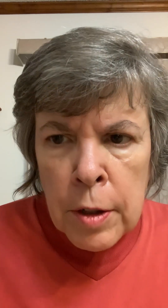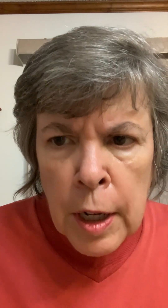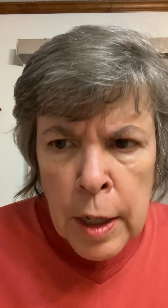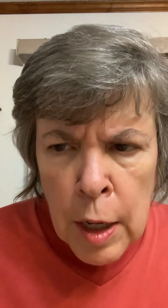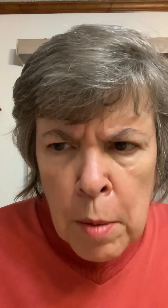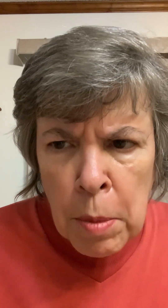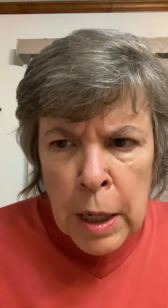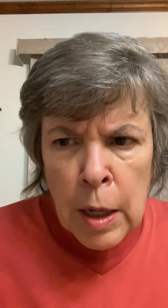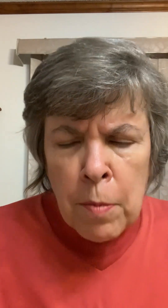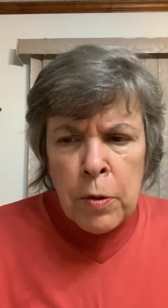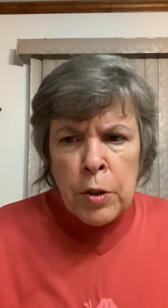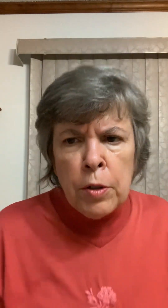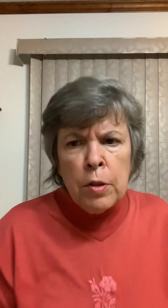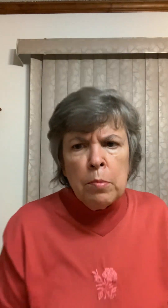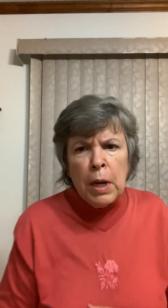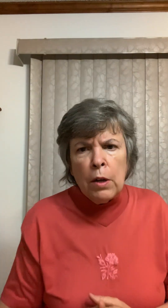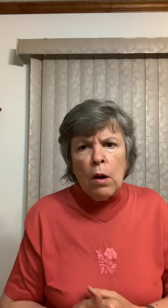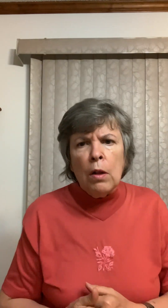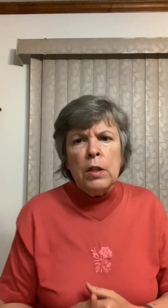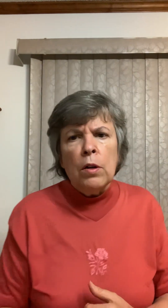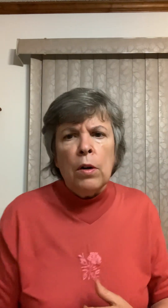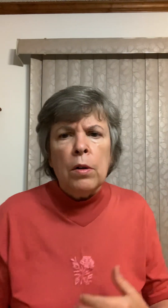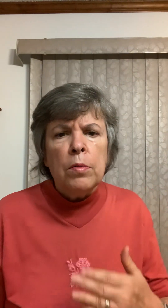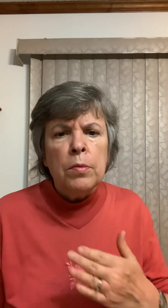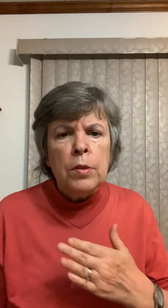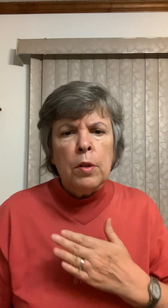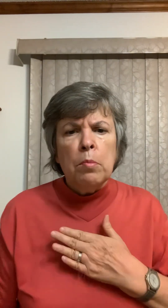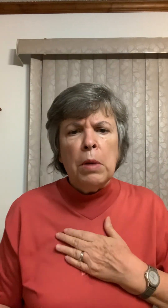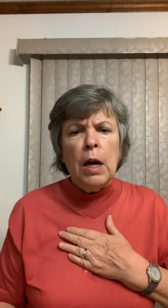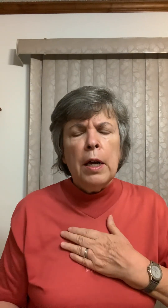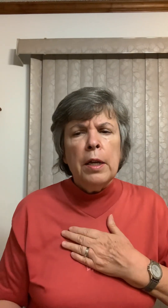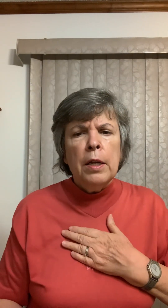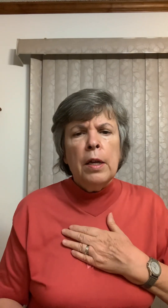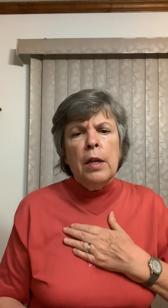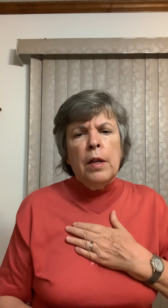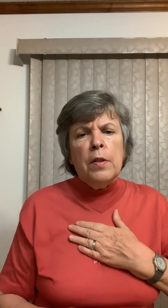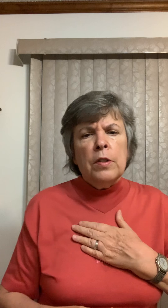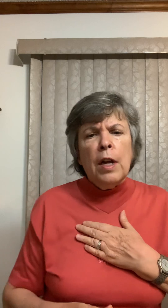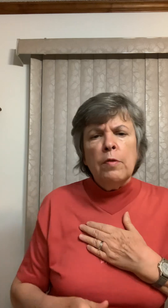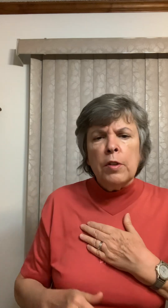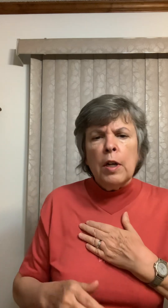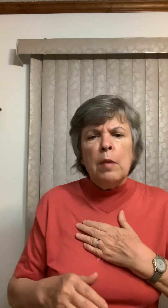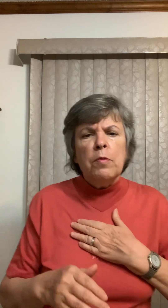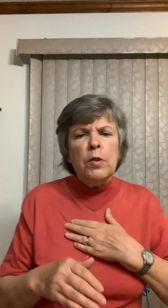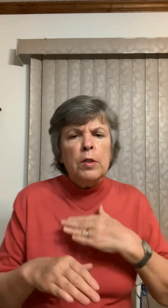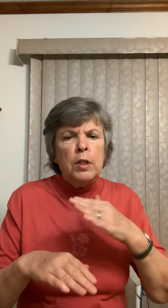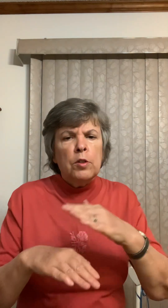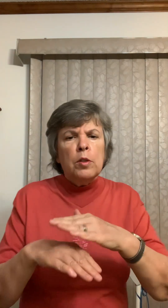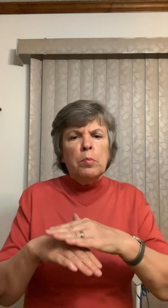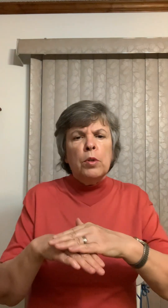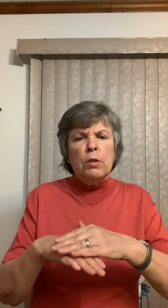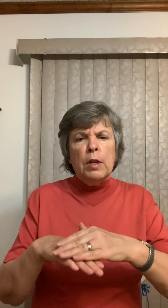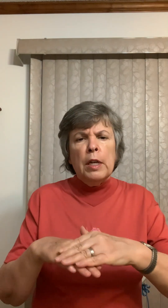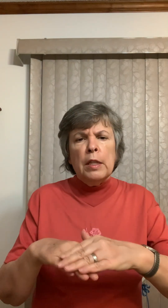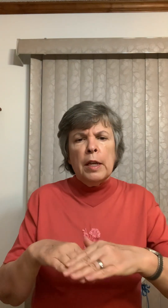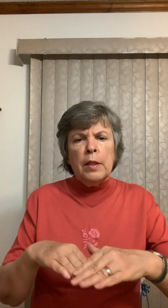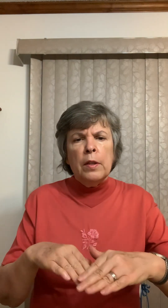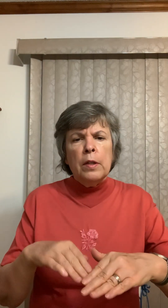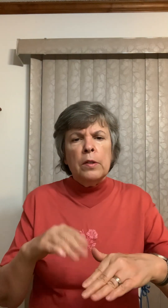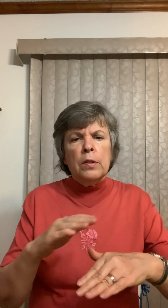Okay, my comforter, my all in all. So the sign for comfort is to put your hand like this